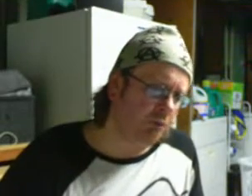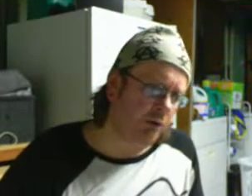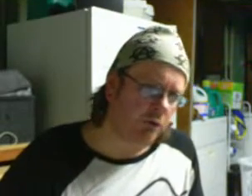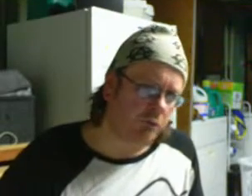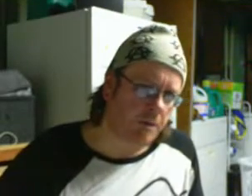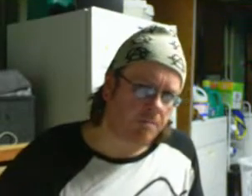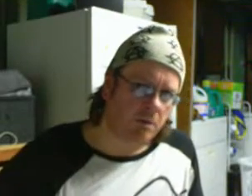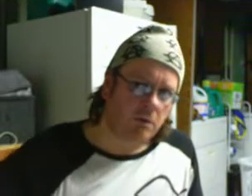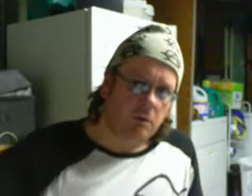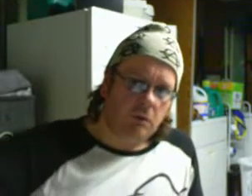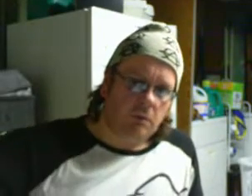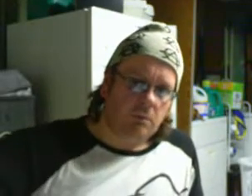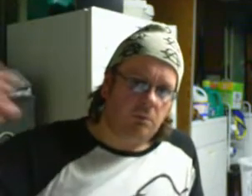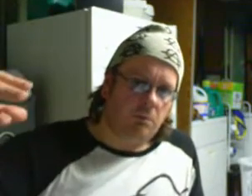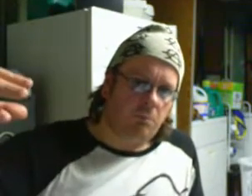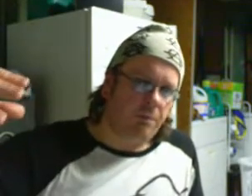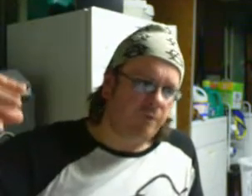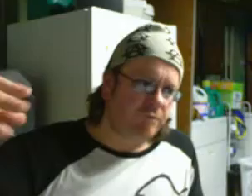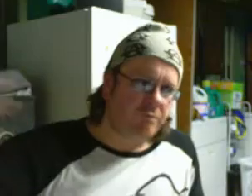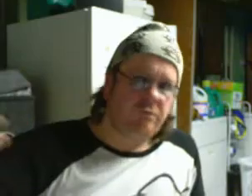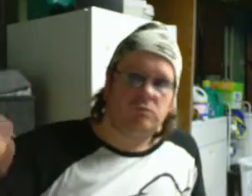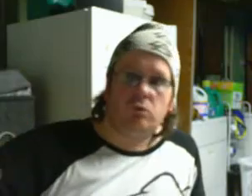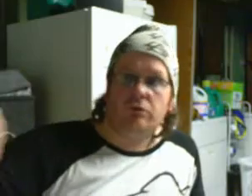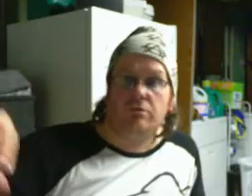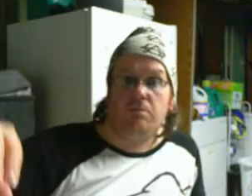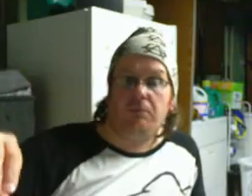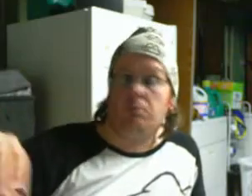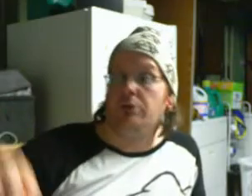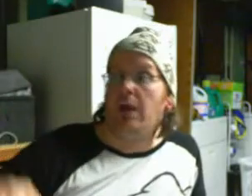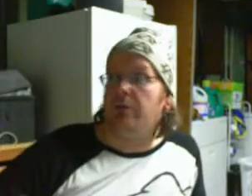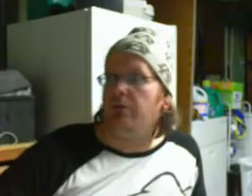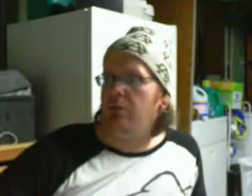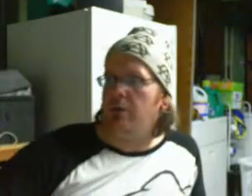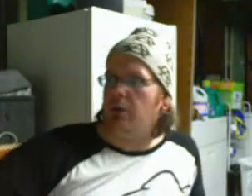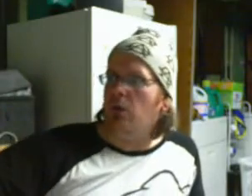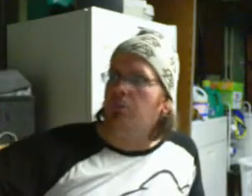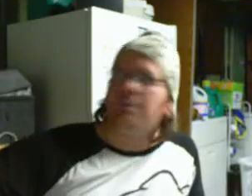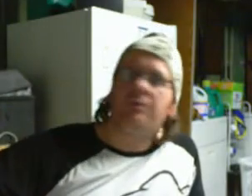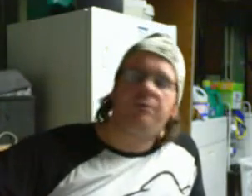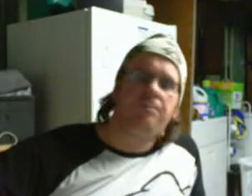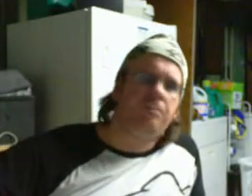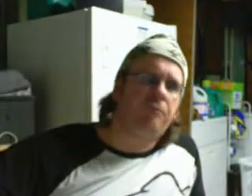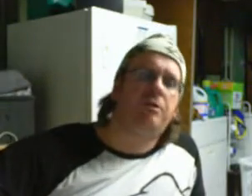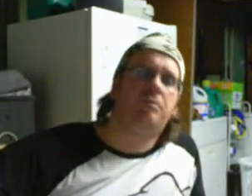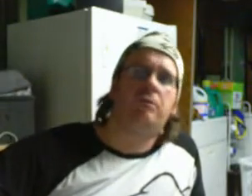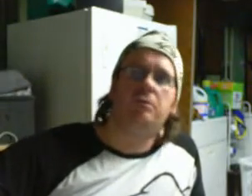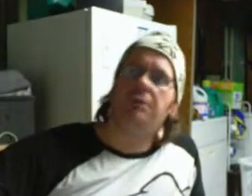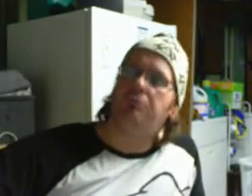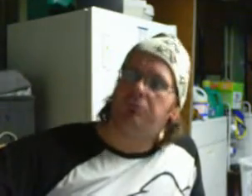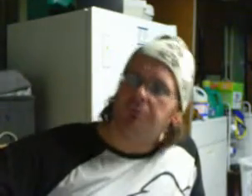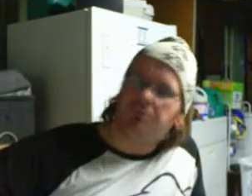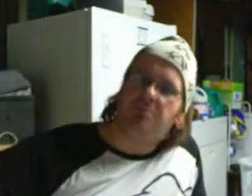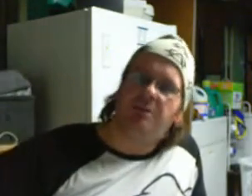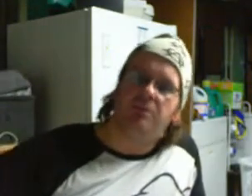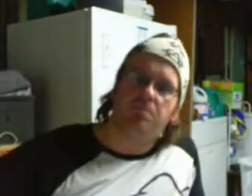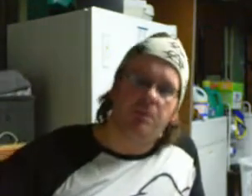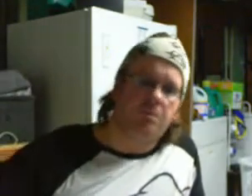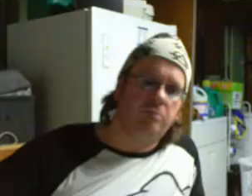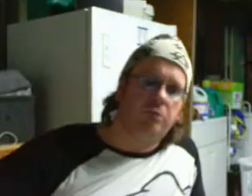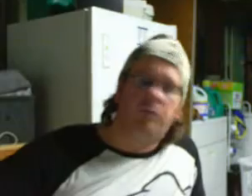country were being forced to worship foreign gods. It's not like, oh, we're just freedom of religion, we're going to respect these people and move in and let